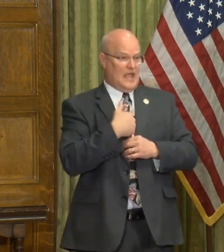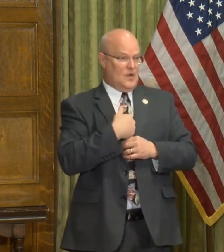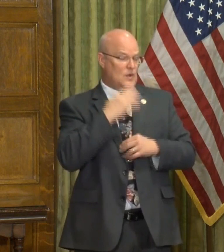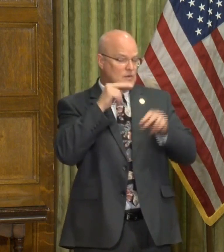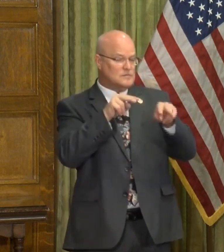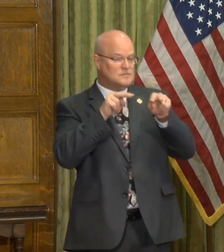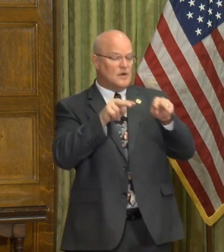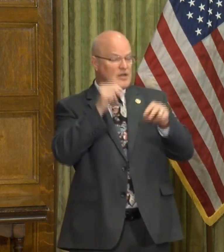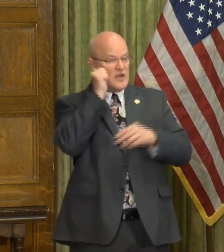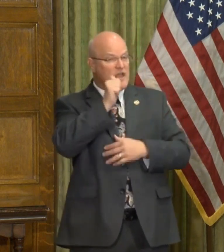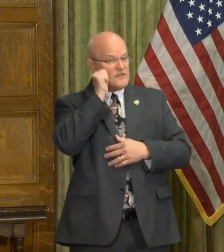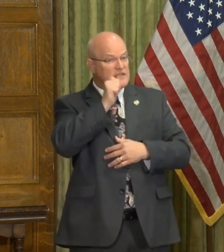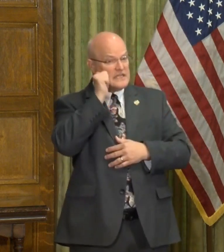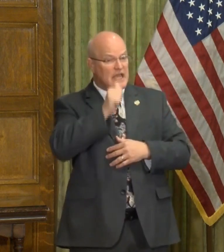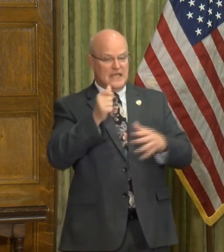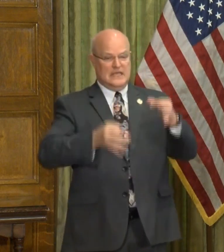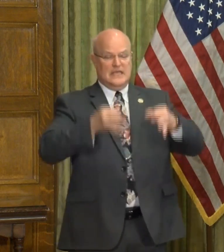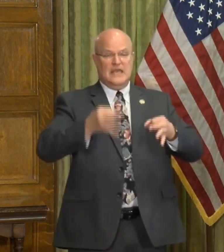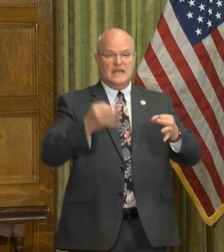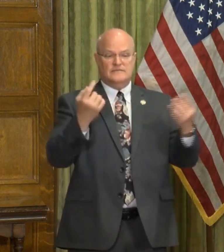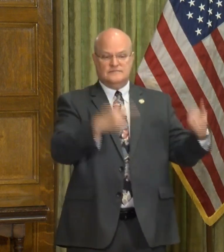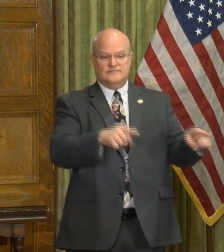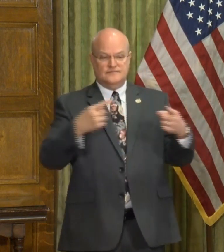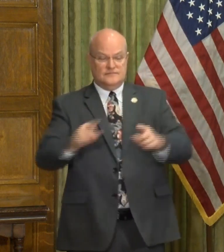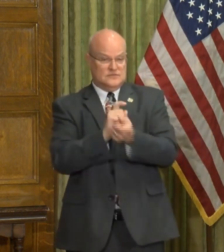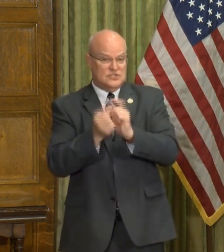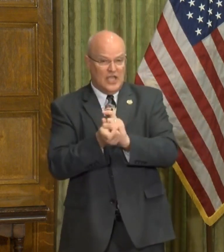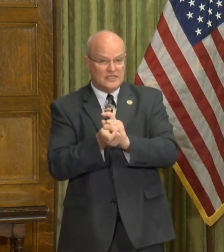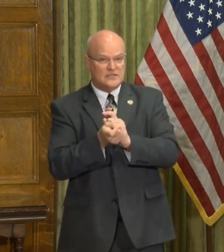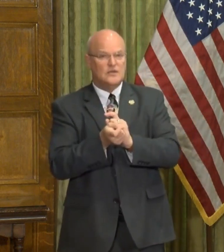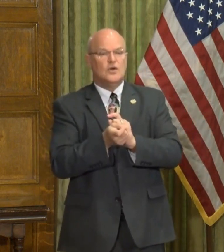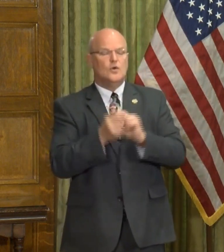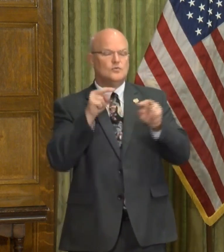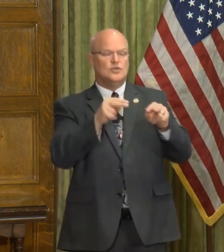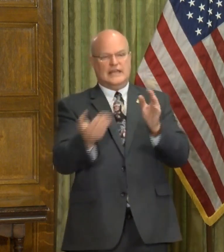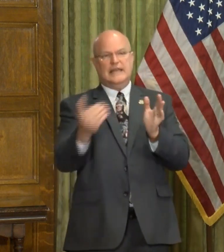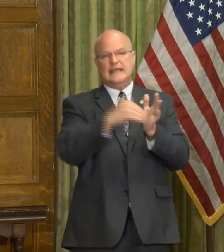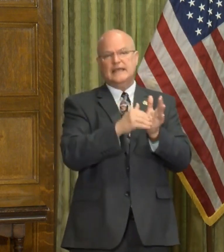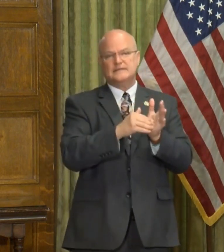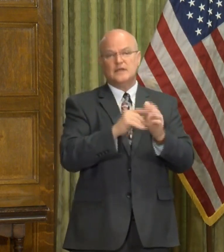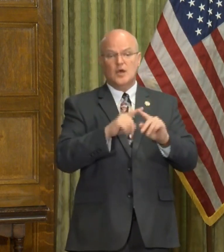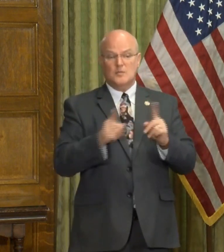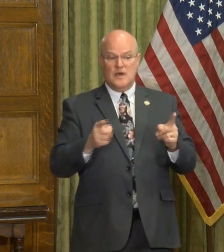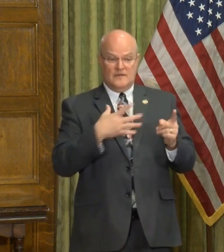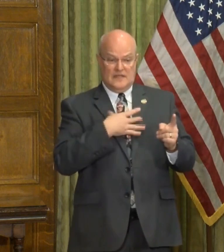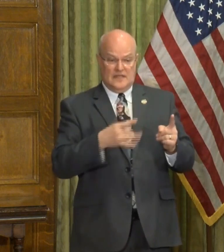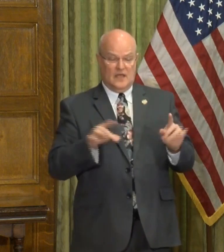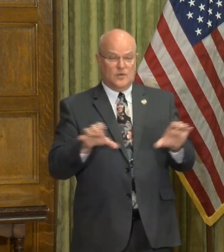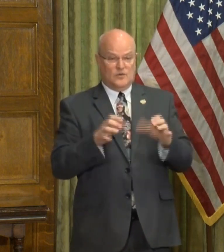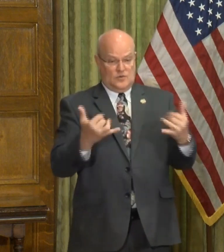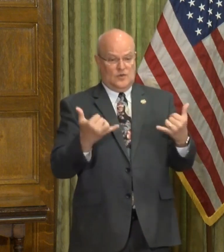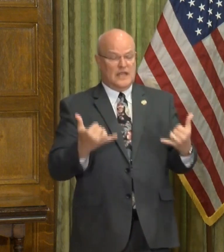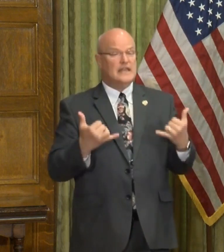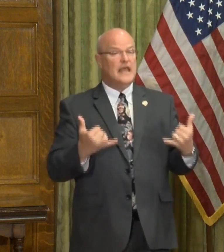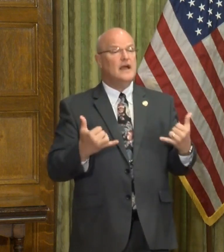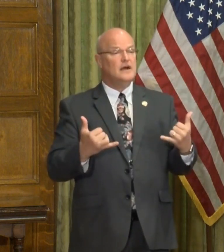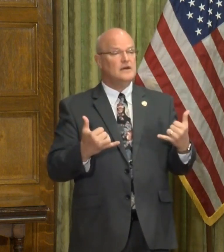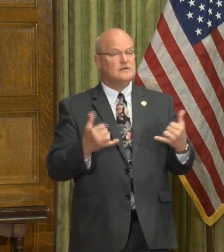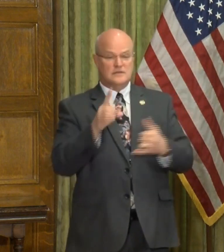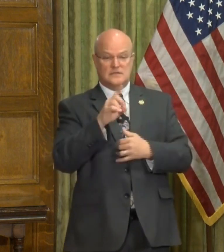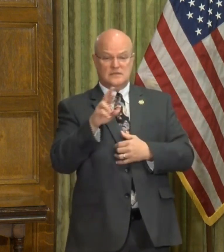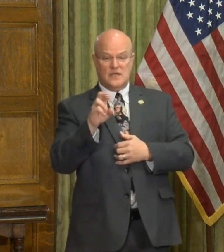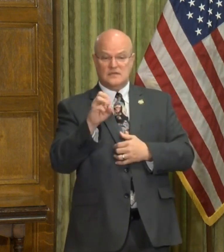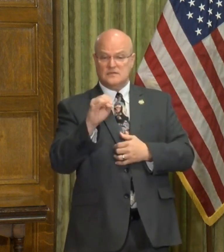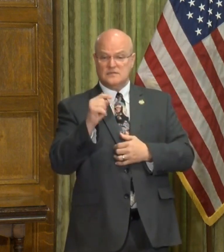and we're going to monitor it every day. And if the circumstances change it, we'll take another look at it. But if we like where we are right